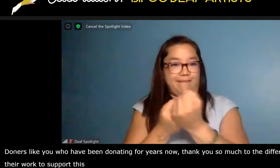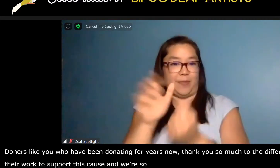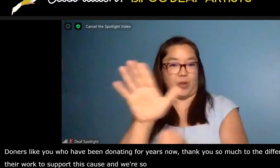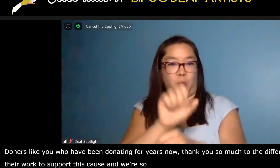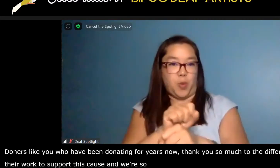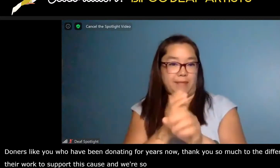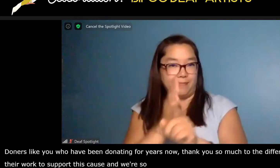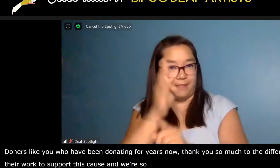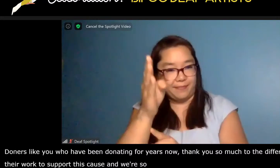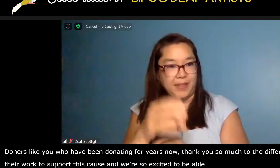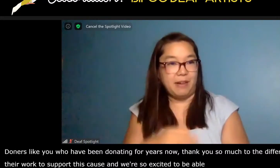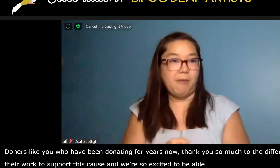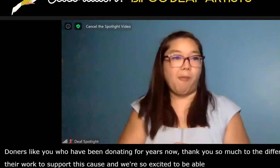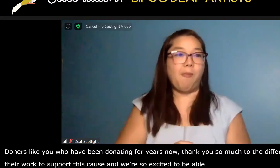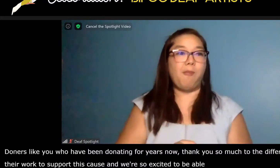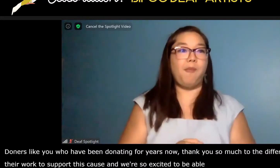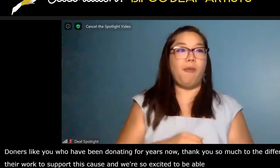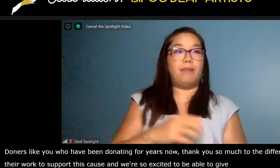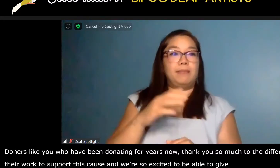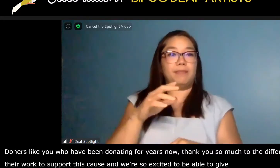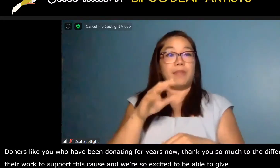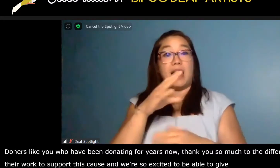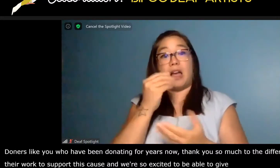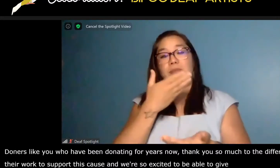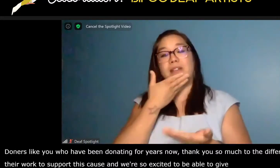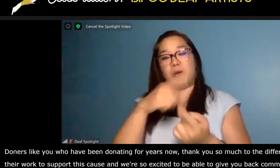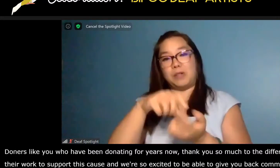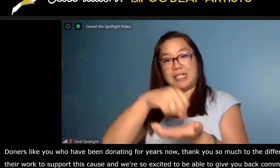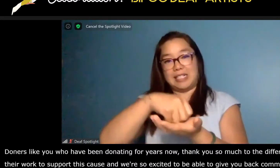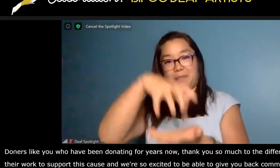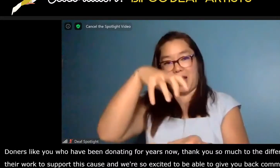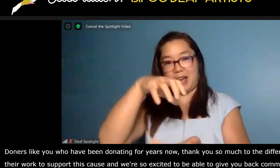give you back commission for your work.